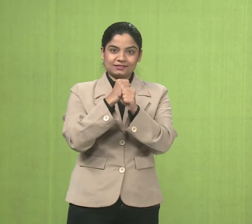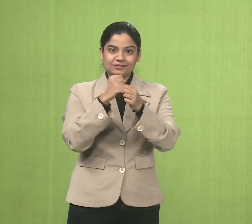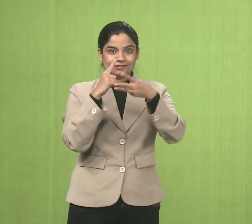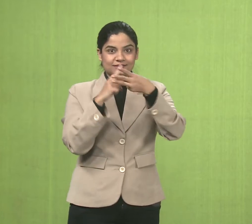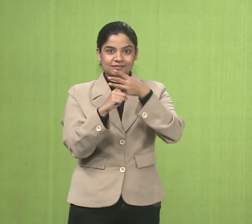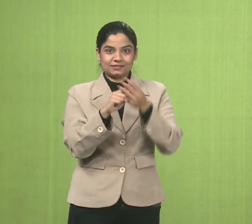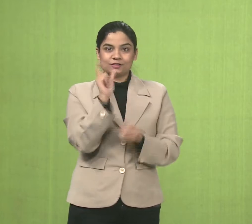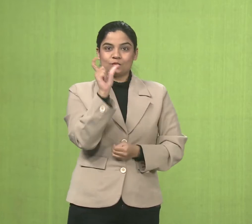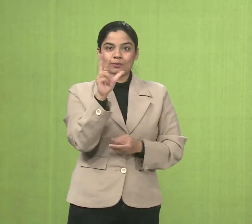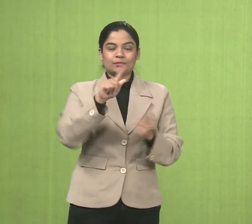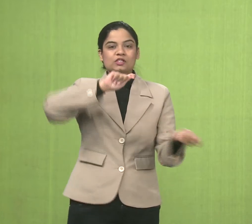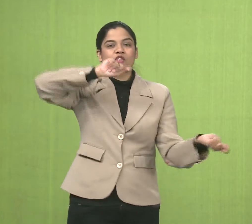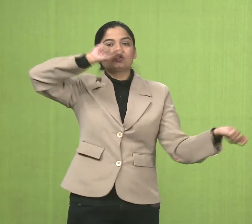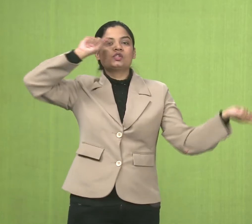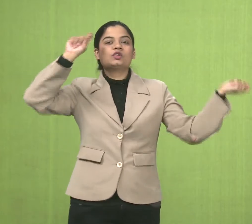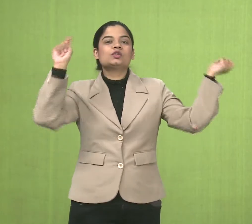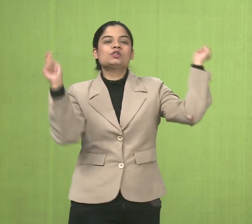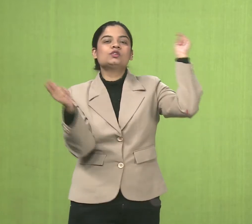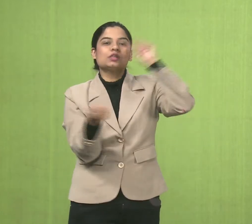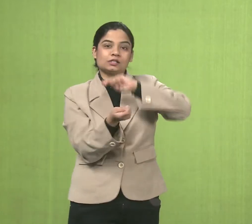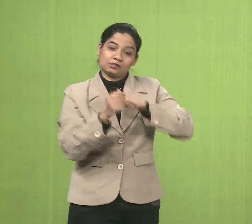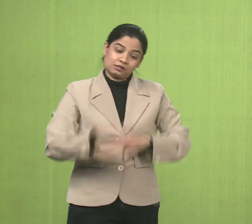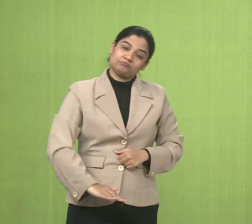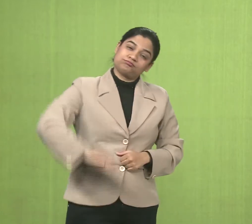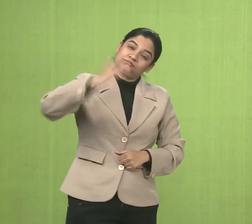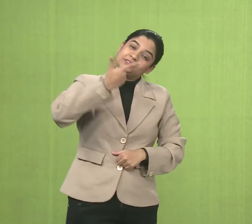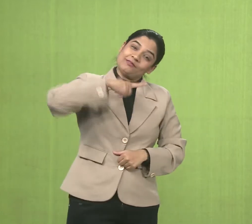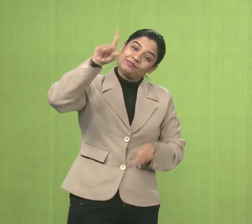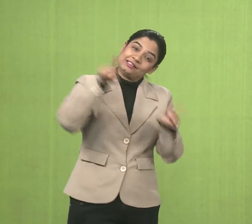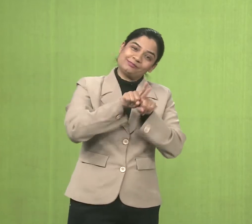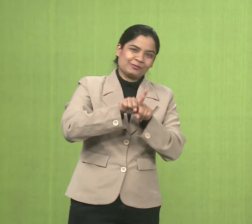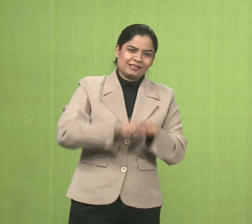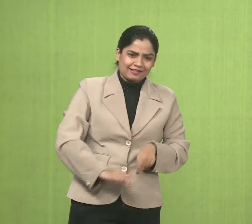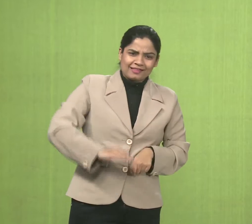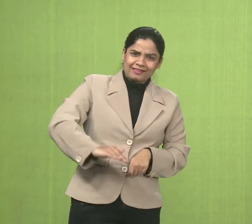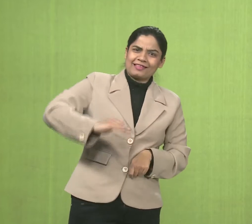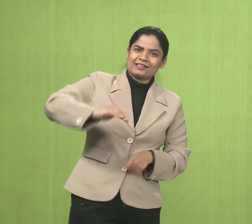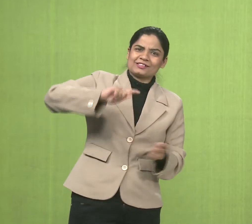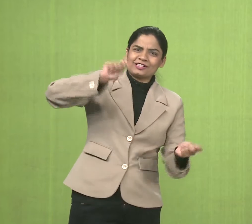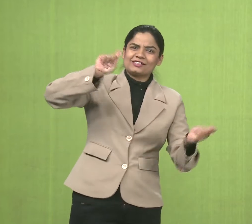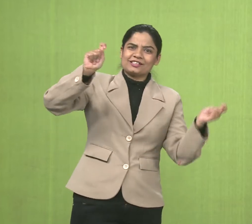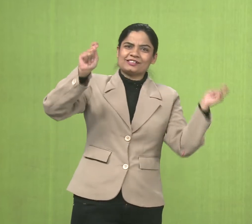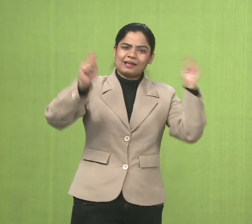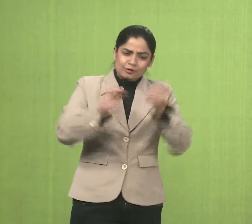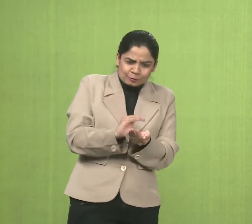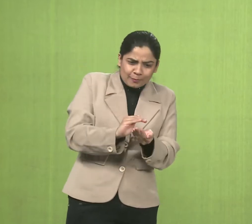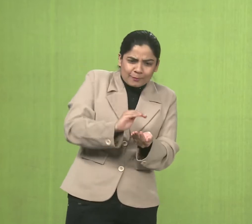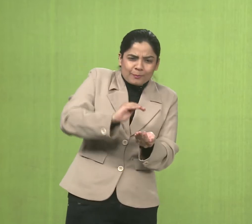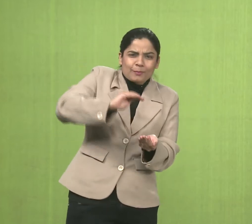Change. Change means to modify something, to alter. Like for example, our body changes with time